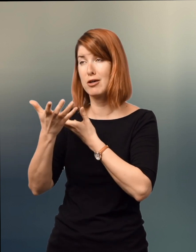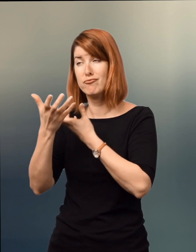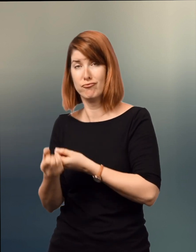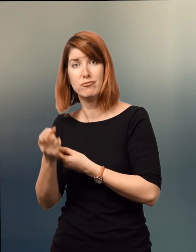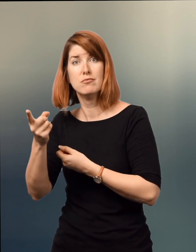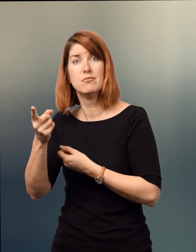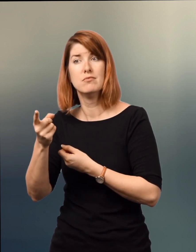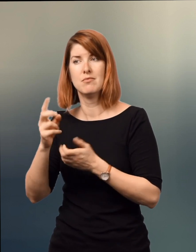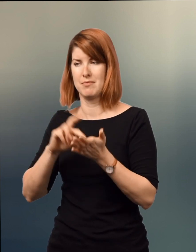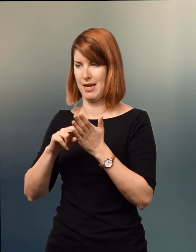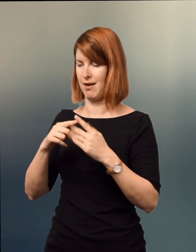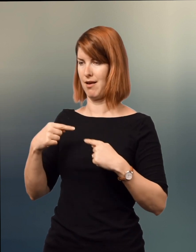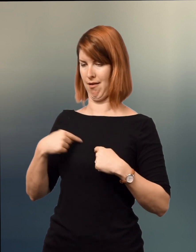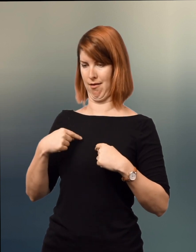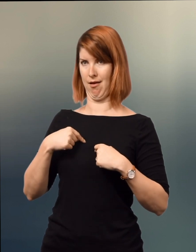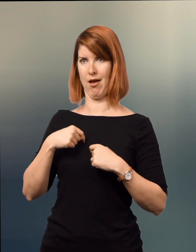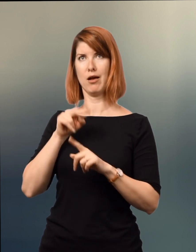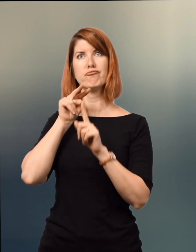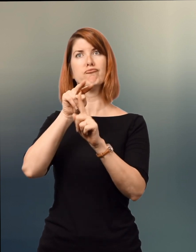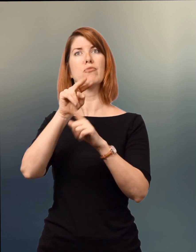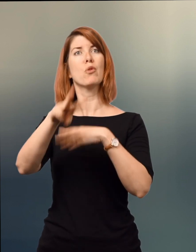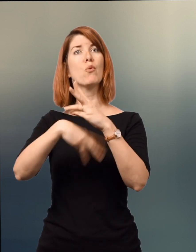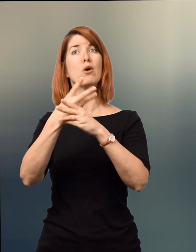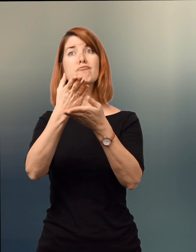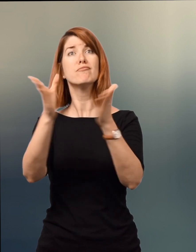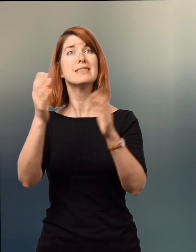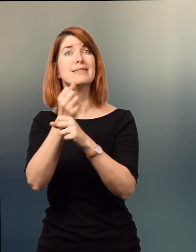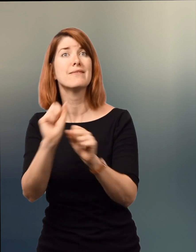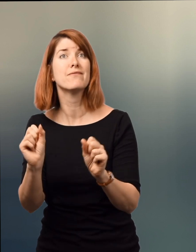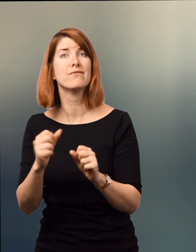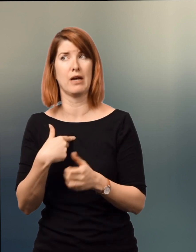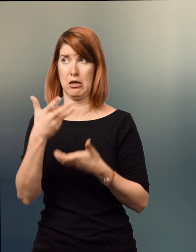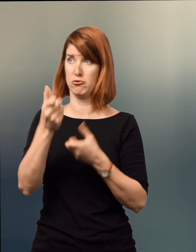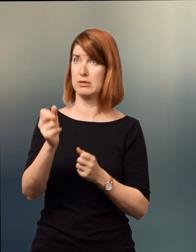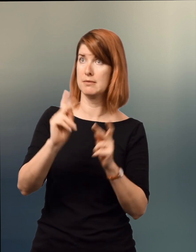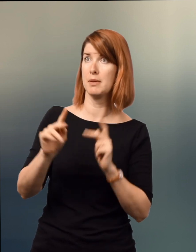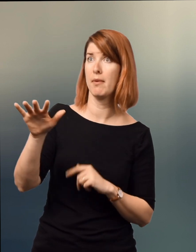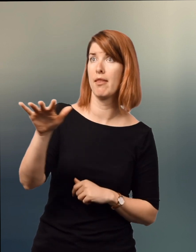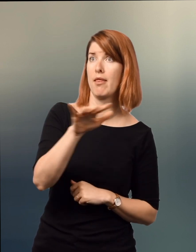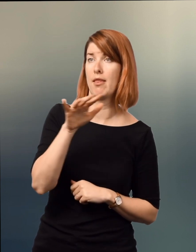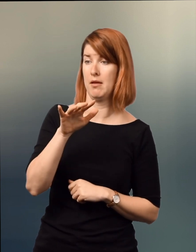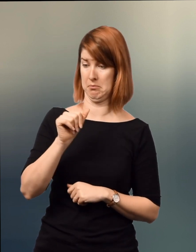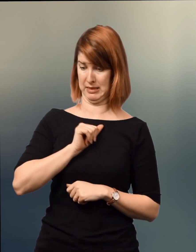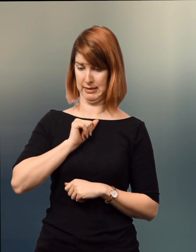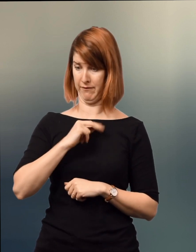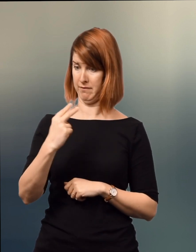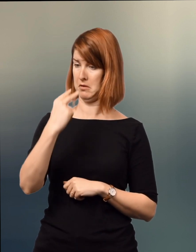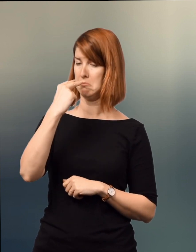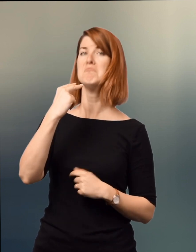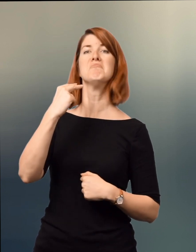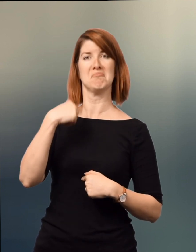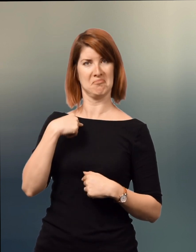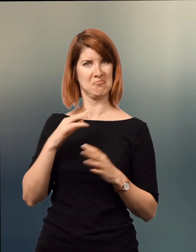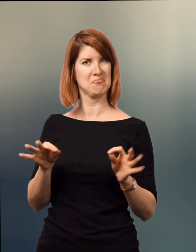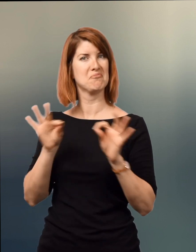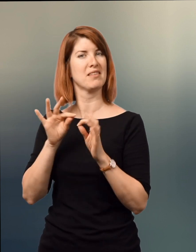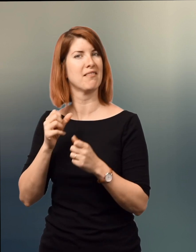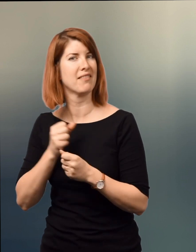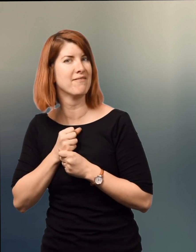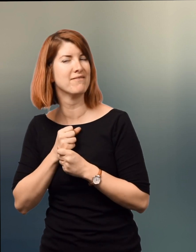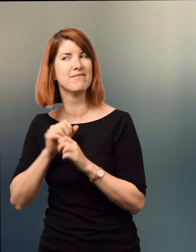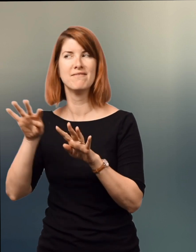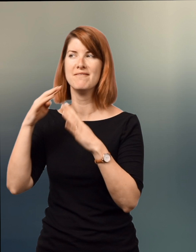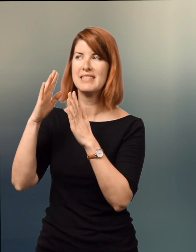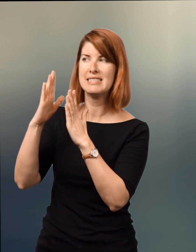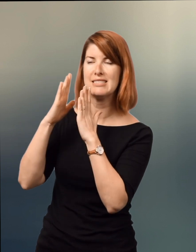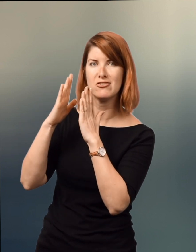loving, and reliable caregiver is one that sees the world as safe, other people as trustworthy, and views the self